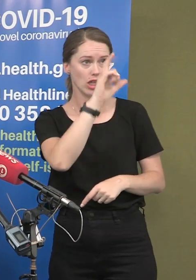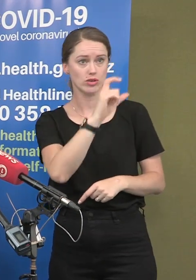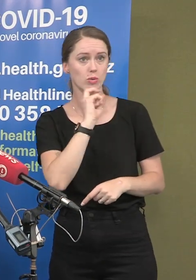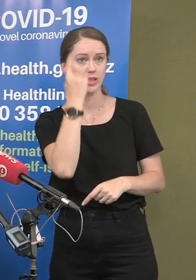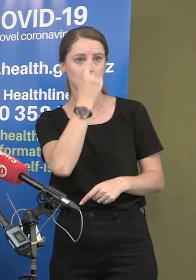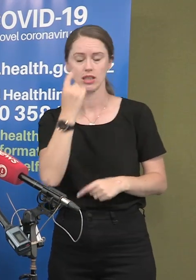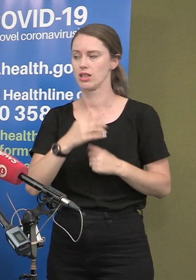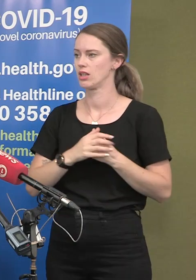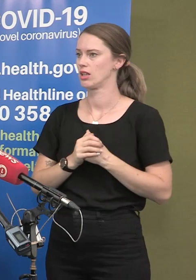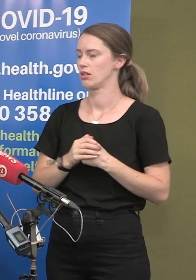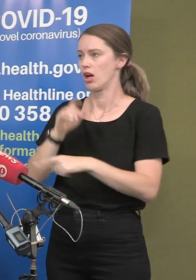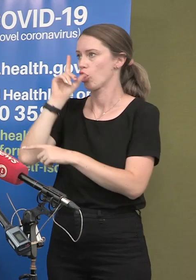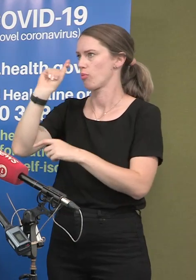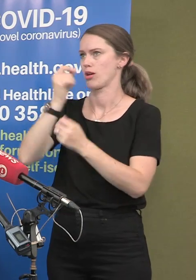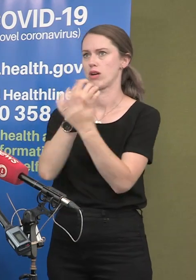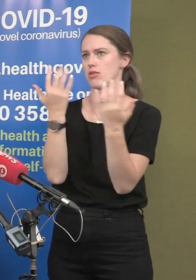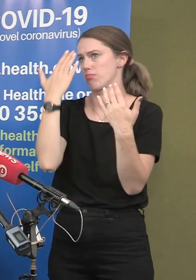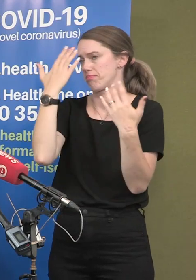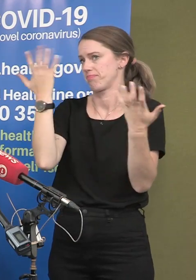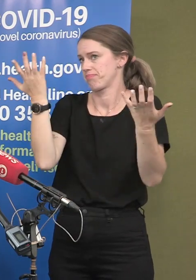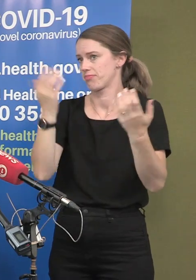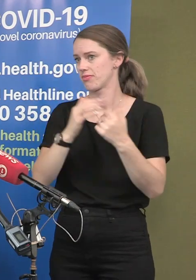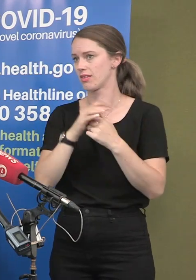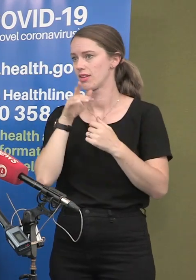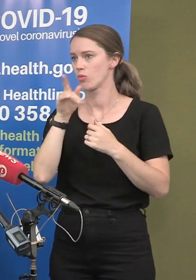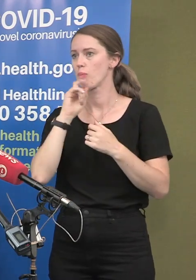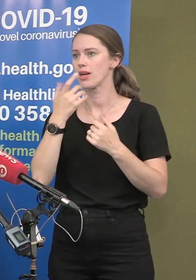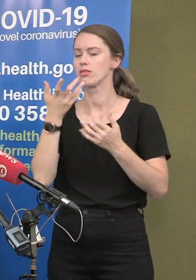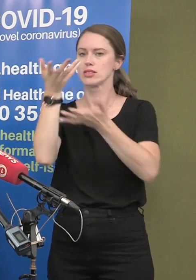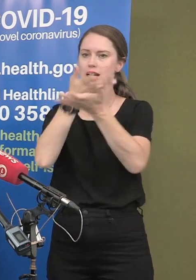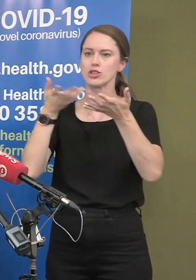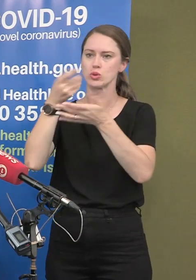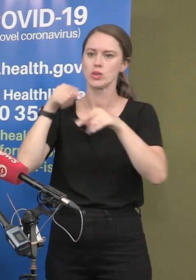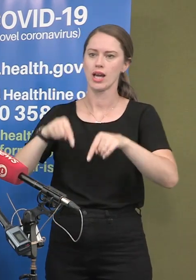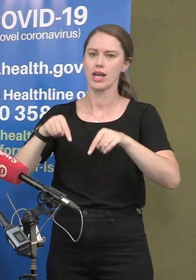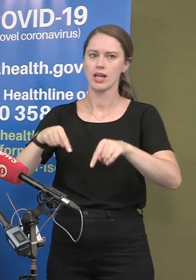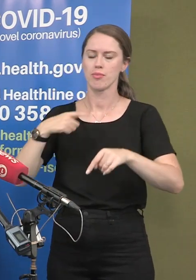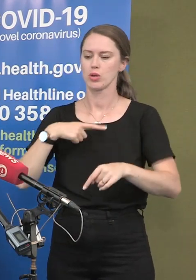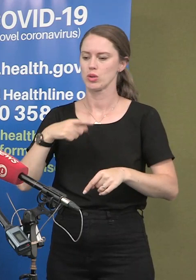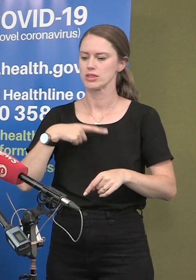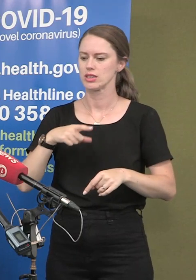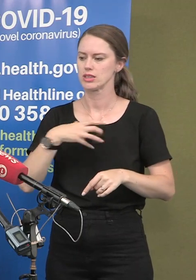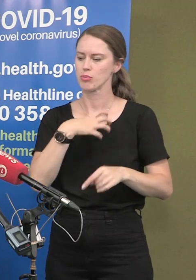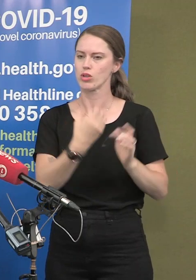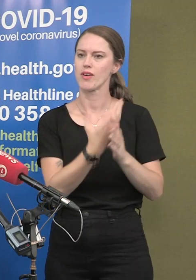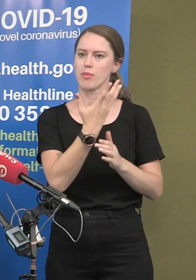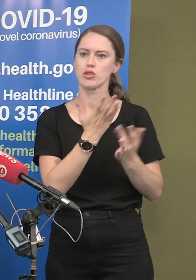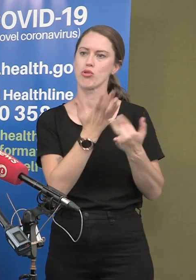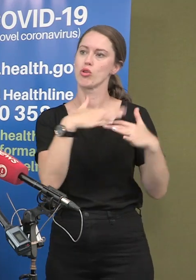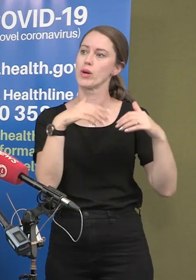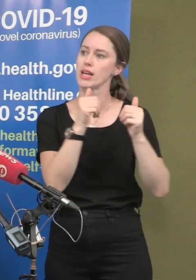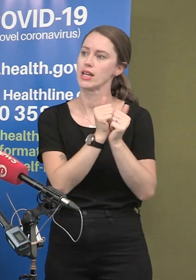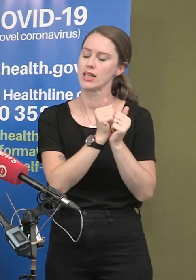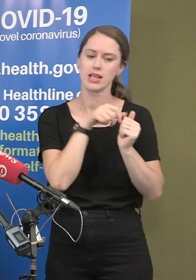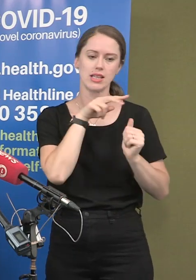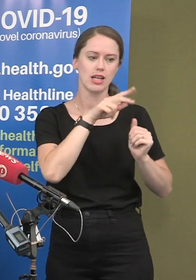considered? It could be a whole range of countries, but I'm sure there'll be quite a wide discussion because also, of course, there were further developments over the weekend. We've seen